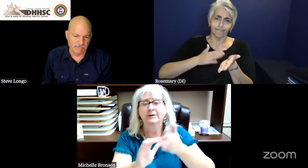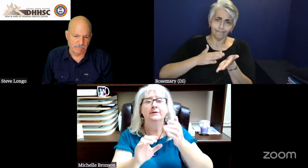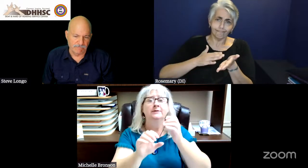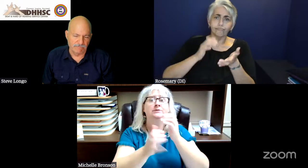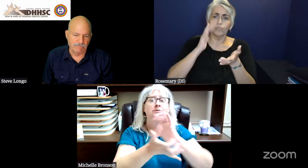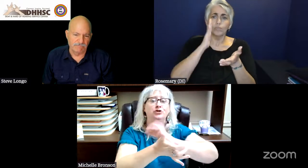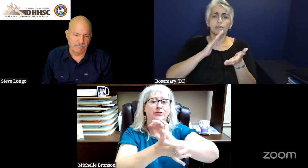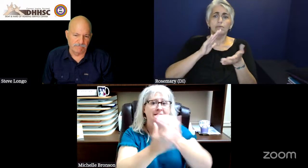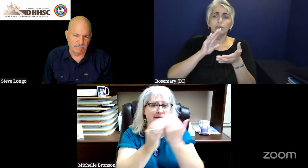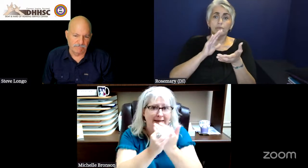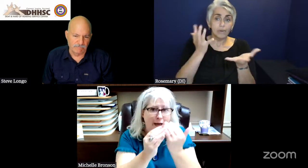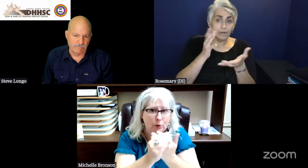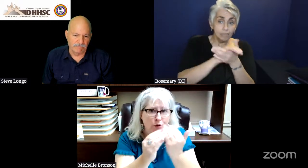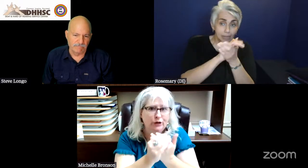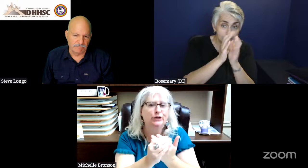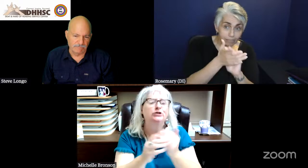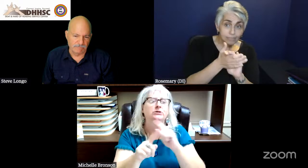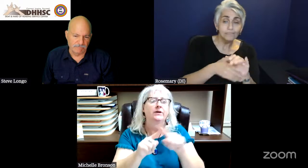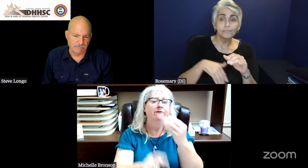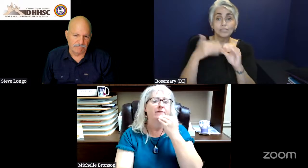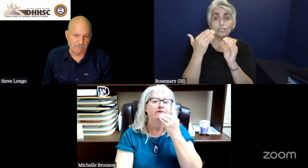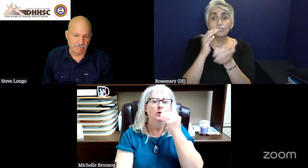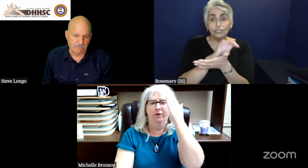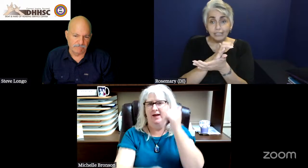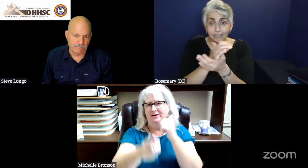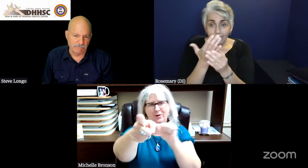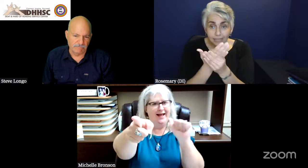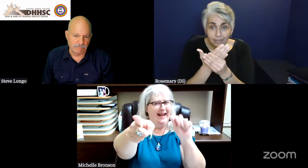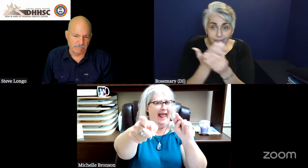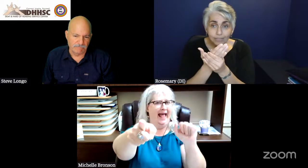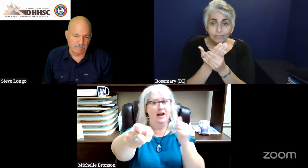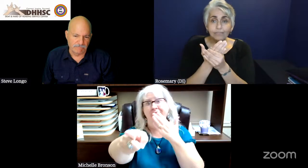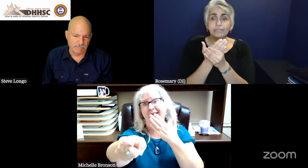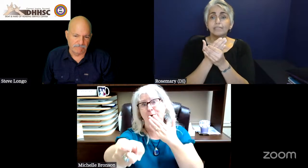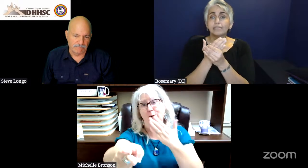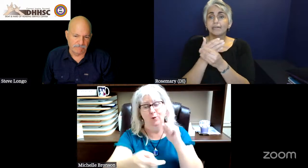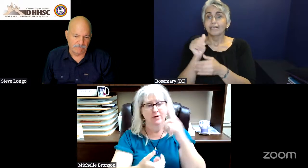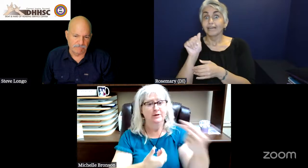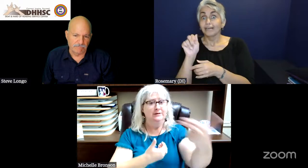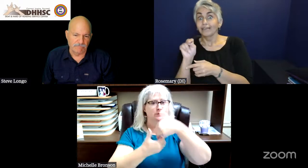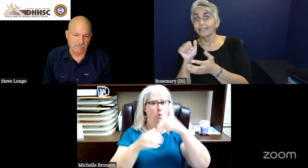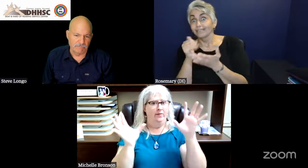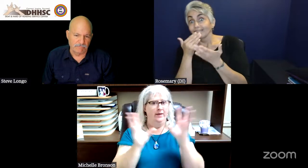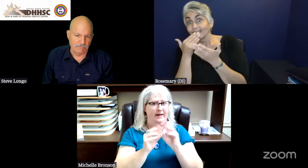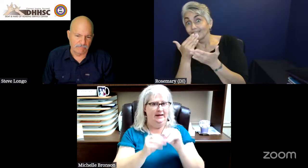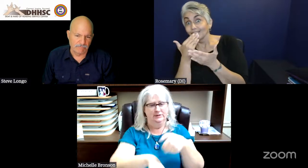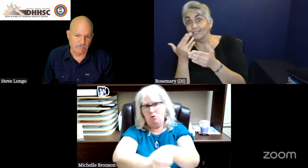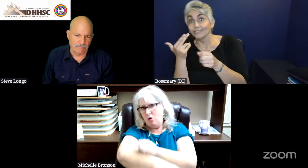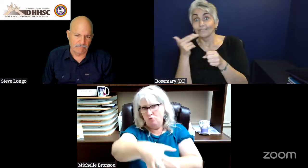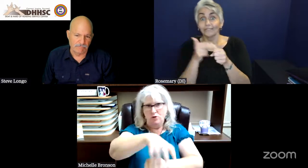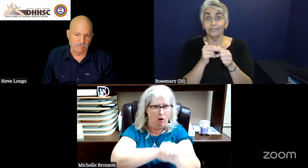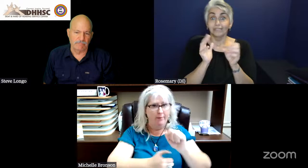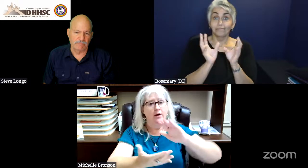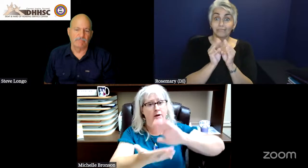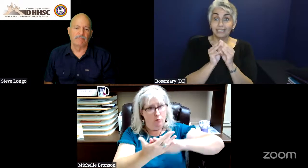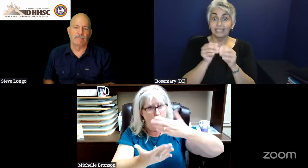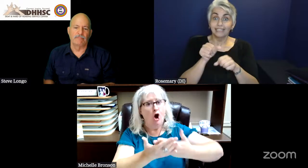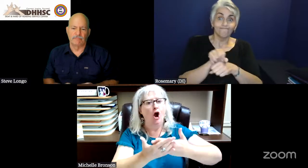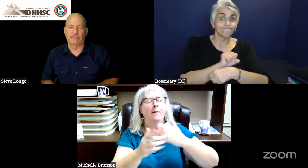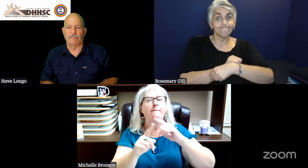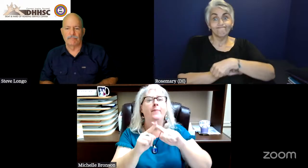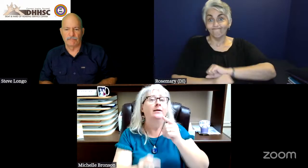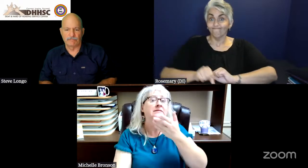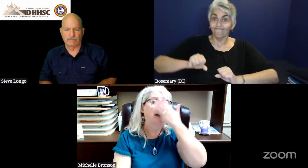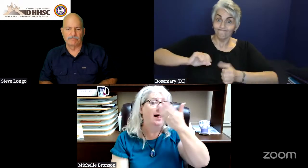in Visalia, is a wonderful cook, and she's going to make burgers, cheese sandwiches. Anna, thank you